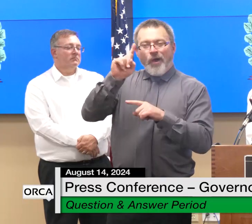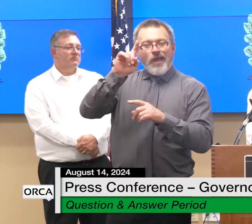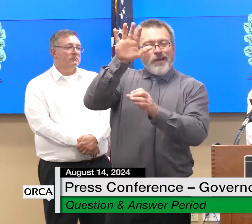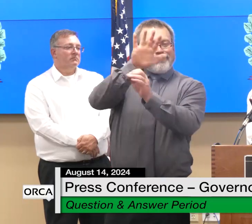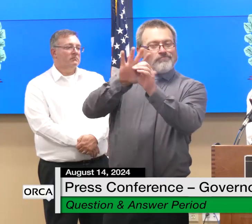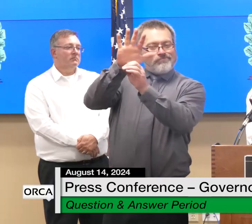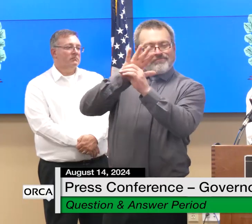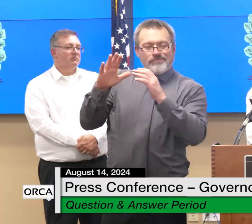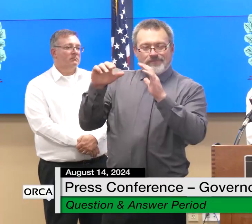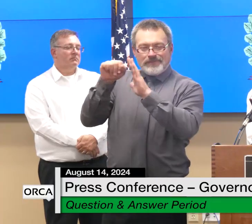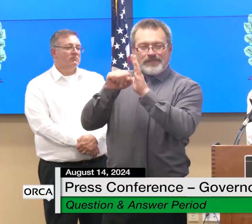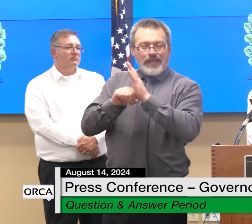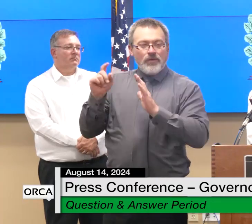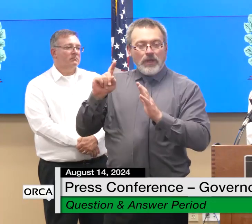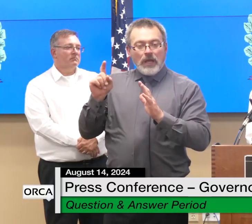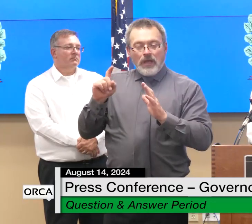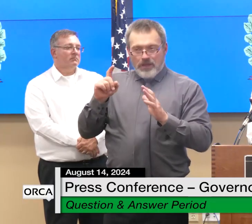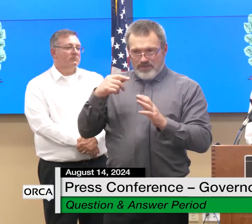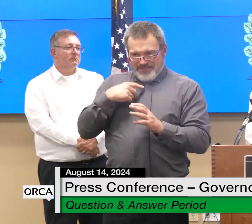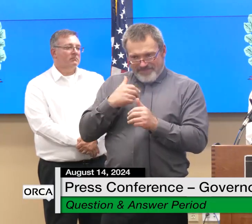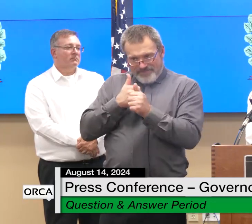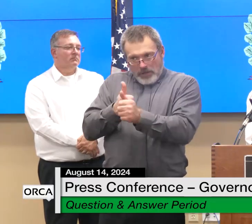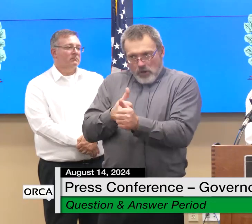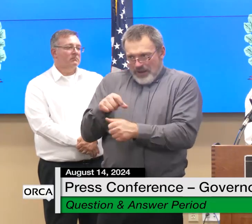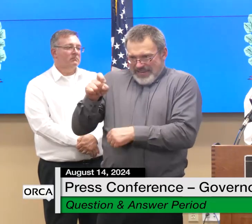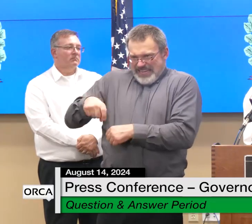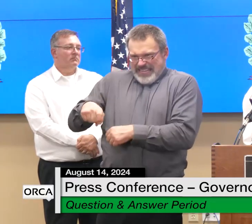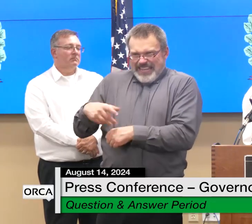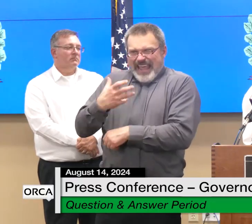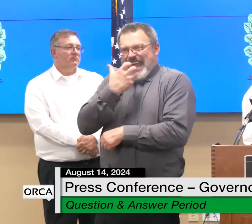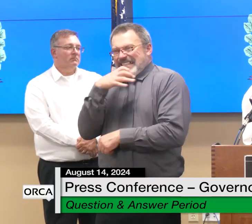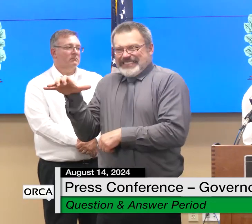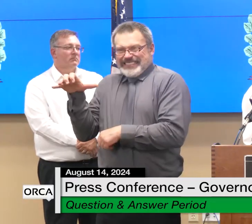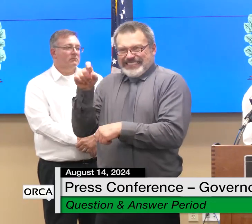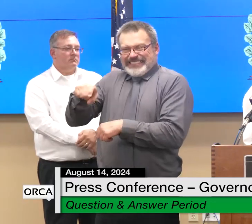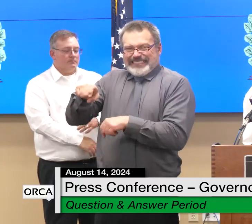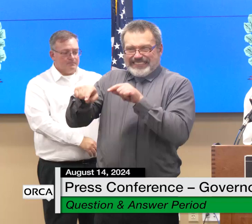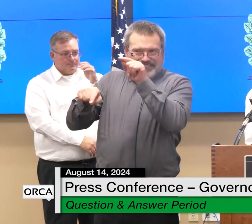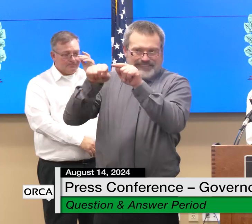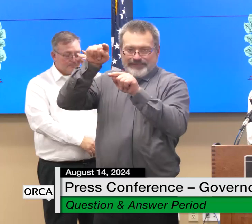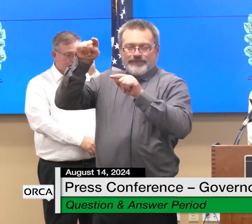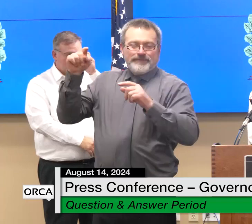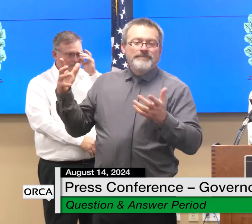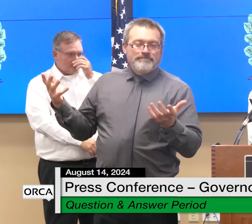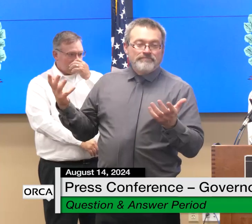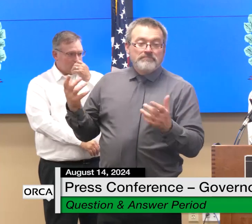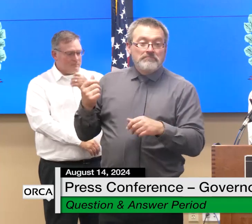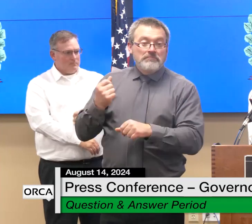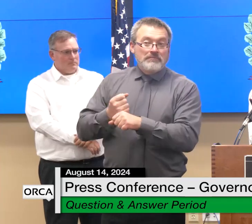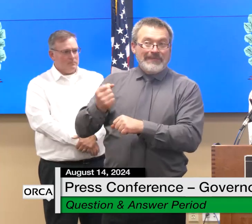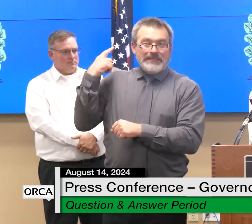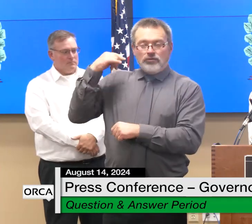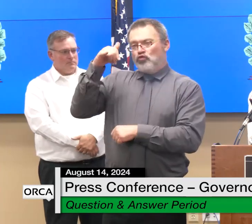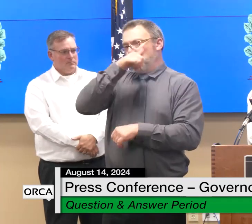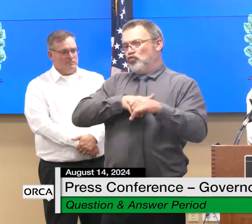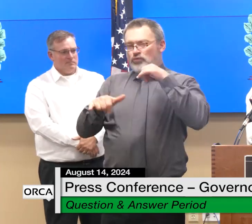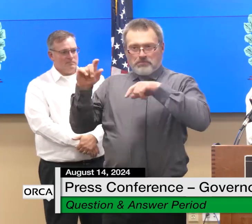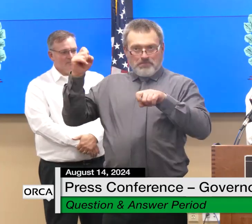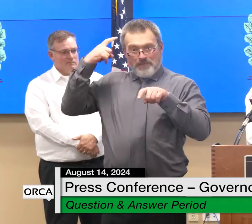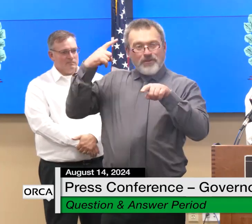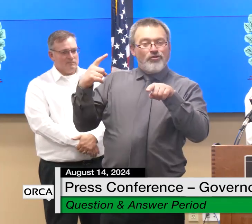because the need has been greater or different. When we saw last year in Montpelier, very well